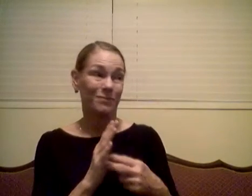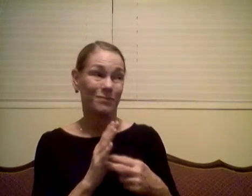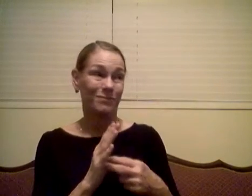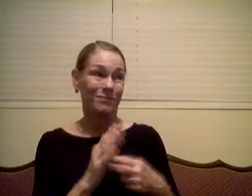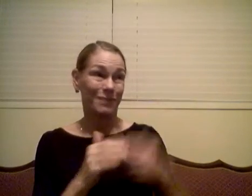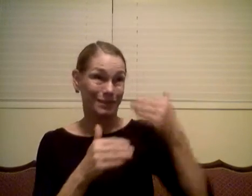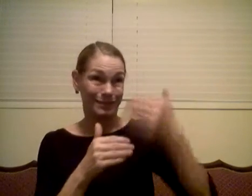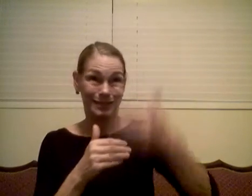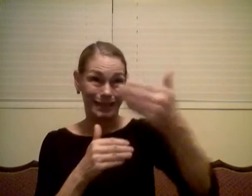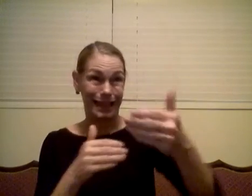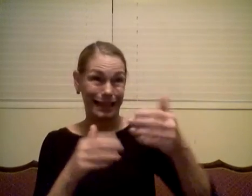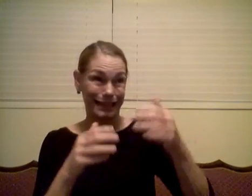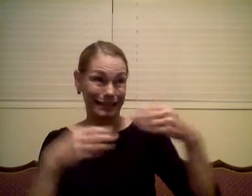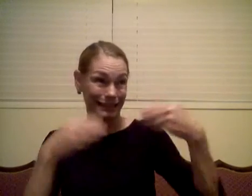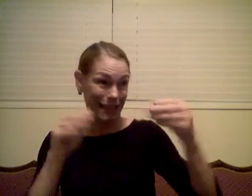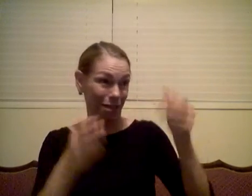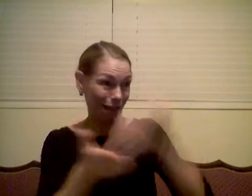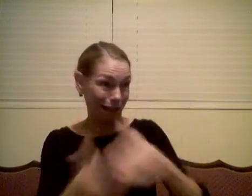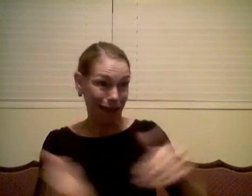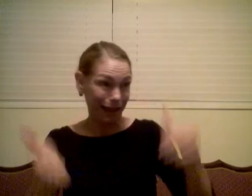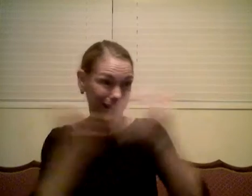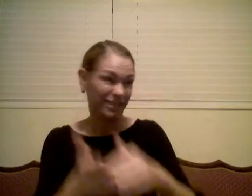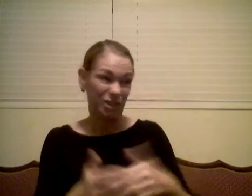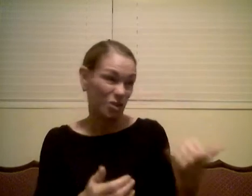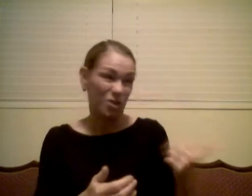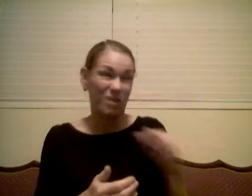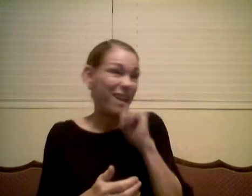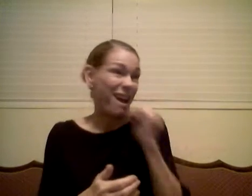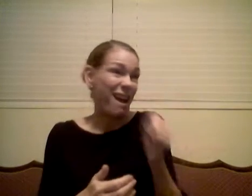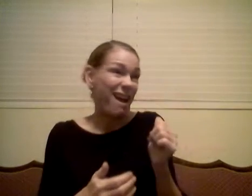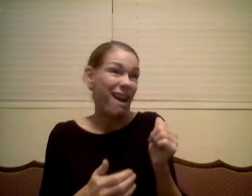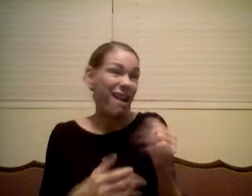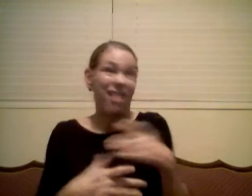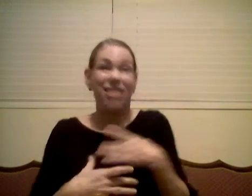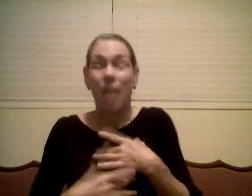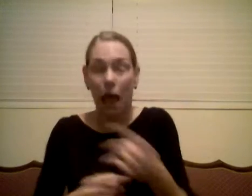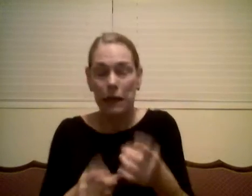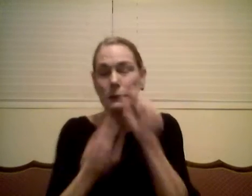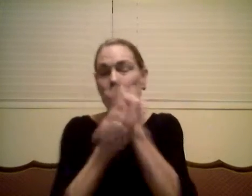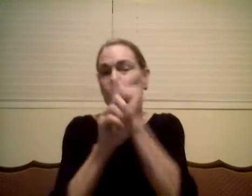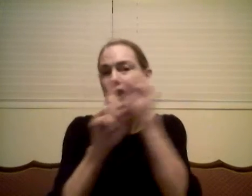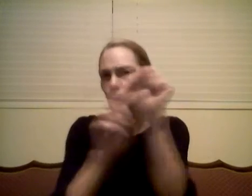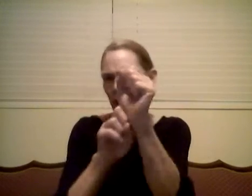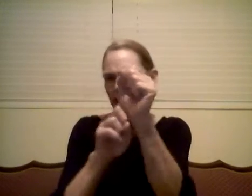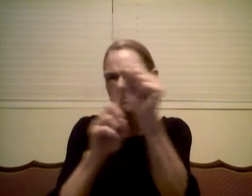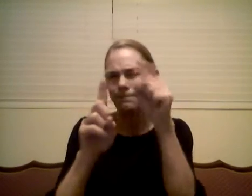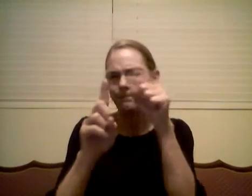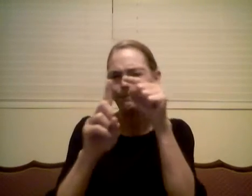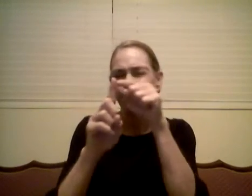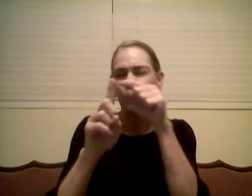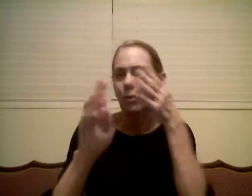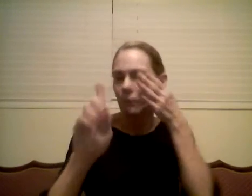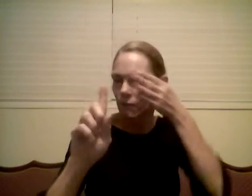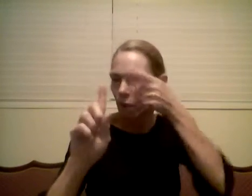see or hear, specific examples, specific circumstances and situations. And we want to focus on what have you